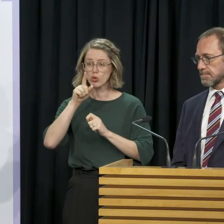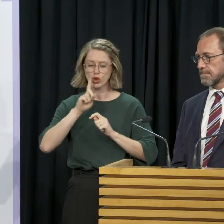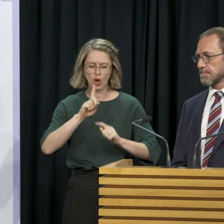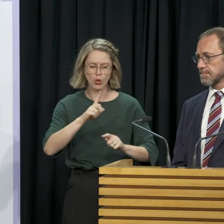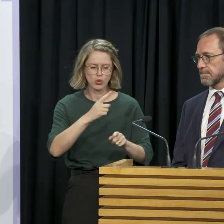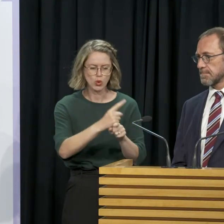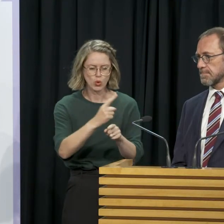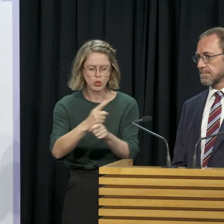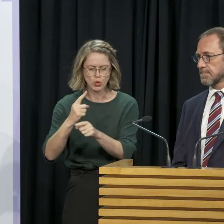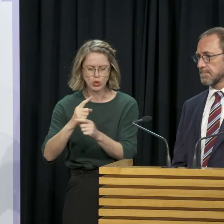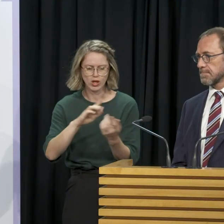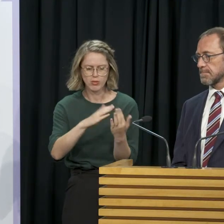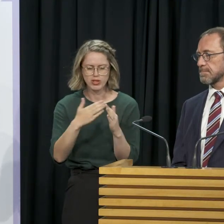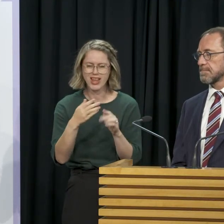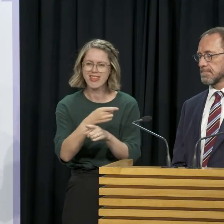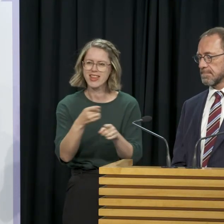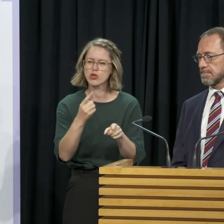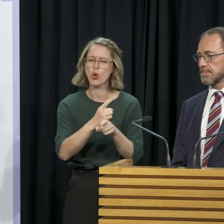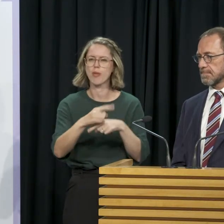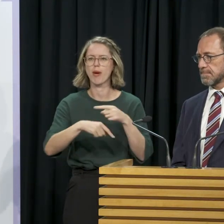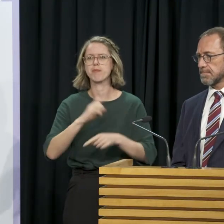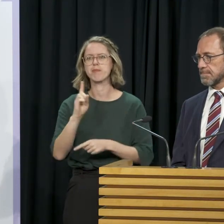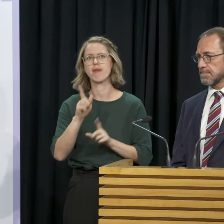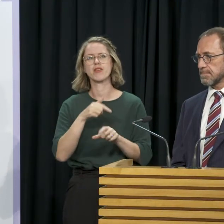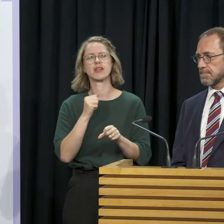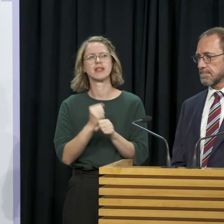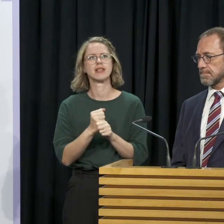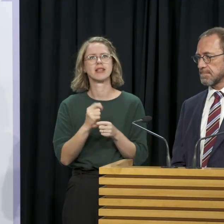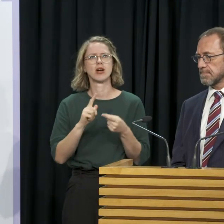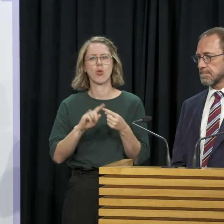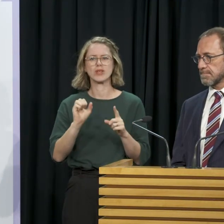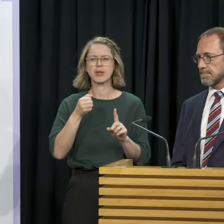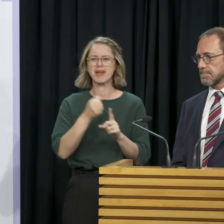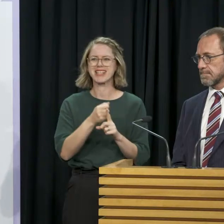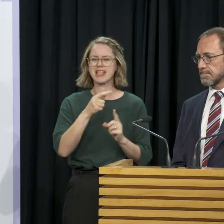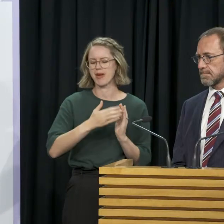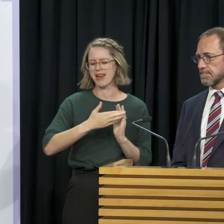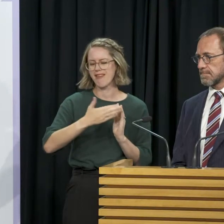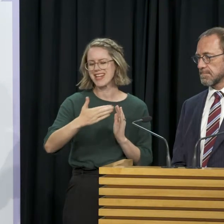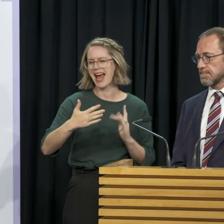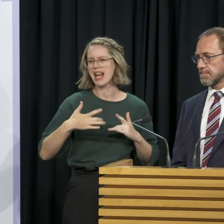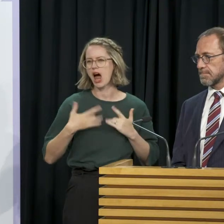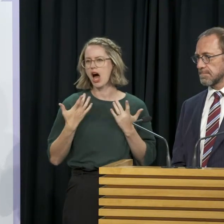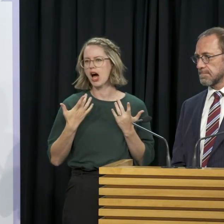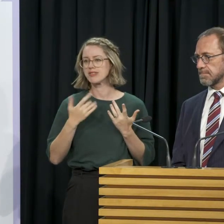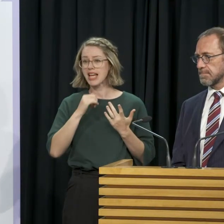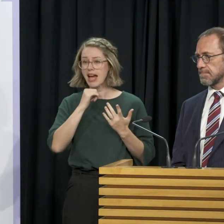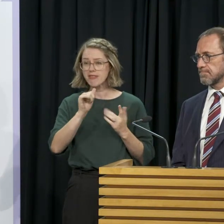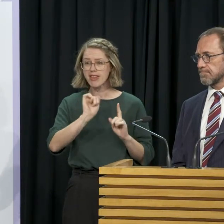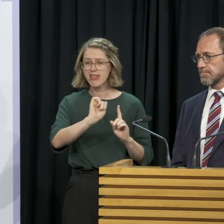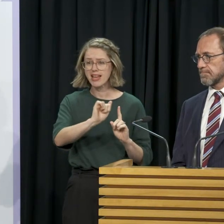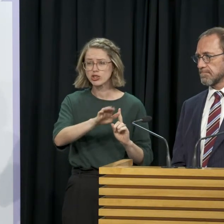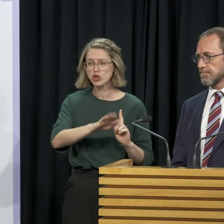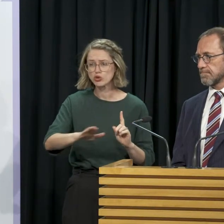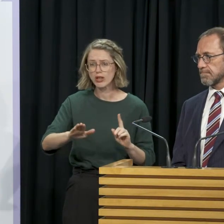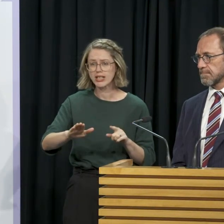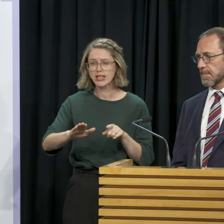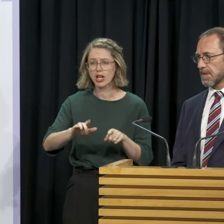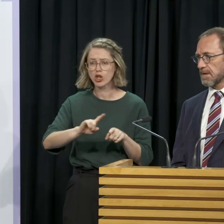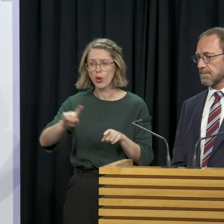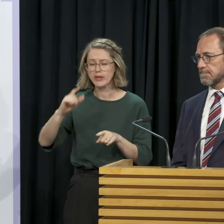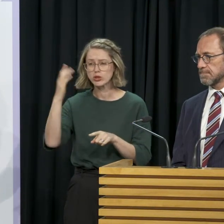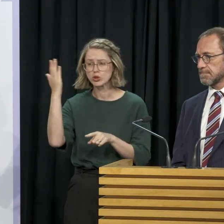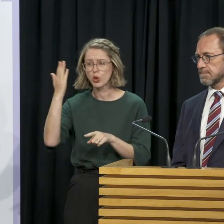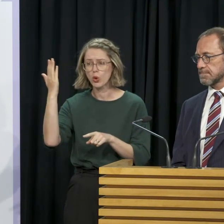community, they still talk about things like, what's affecting them in their day-to-day lives, whether or not their children are going to school